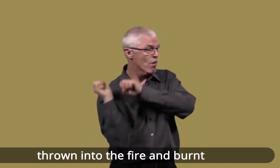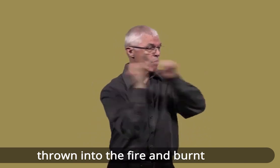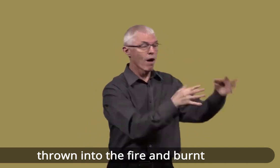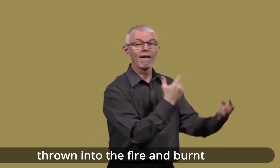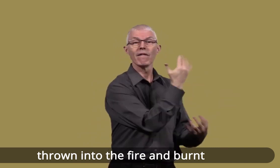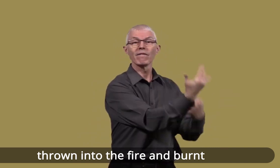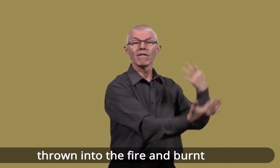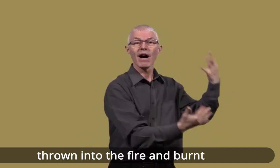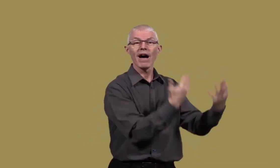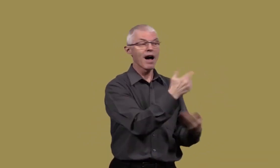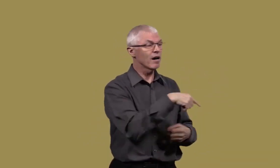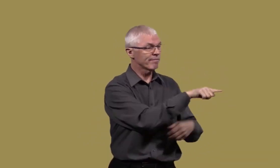and burnt.